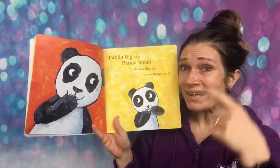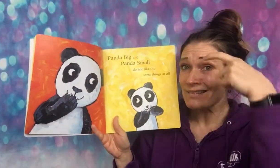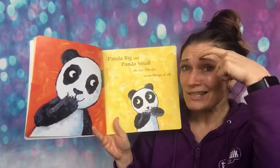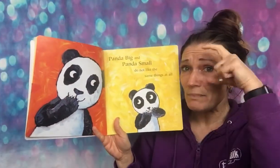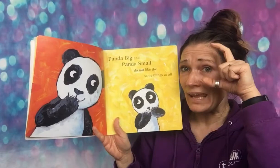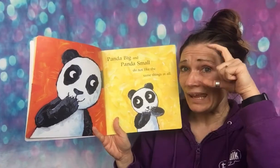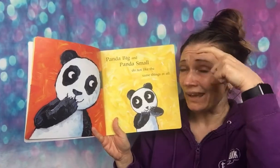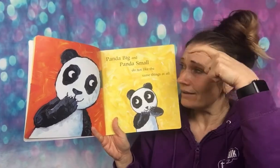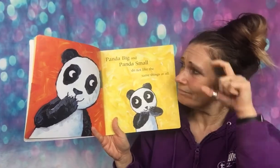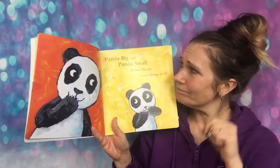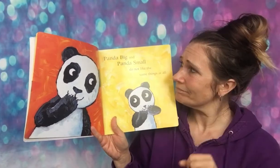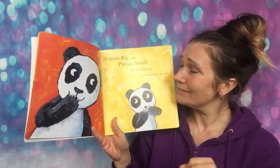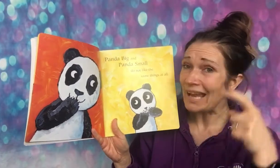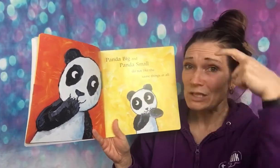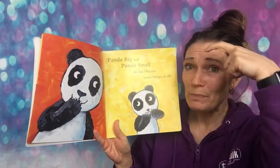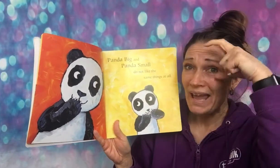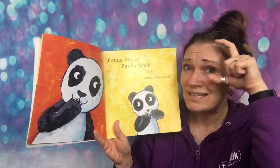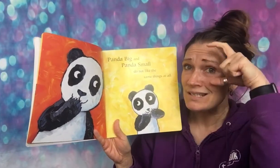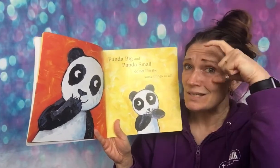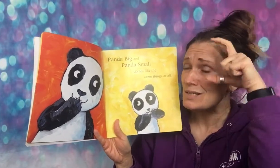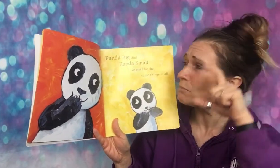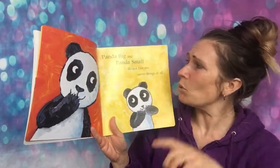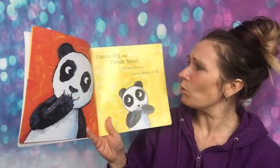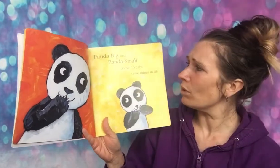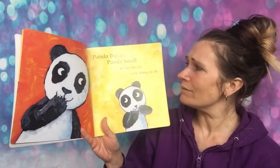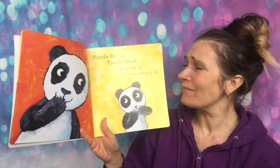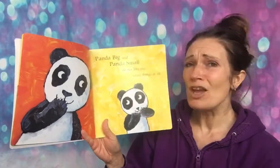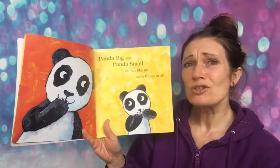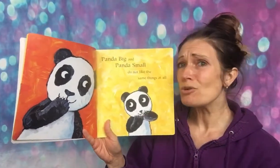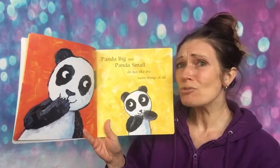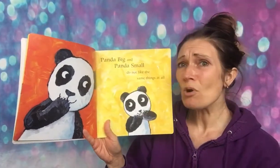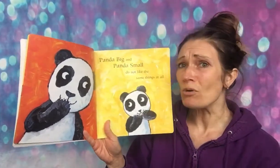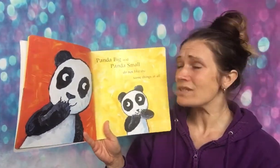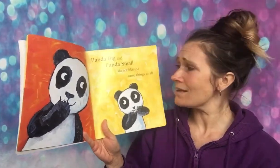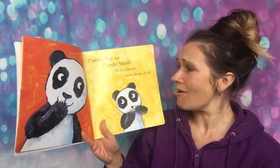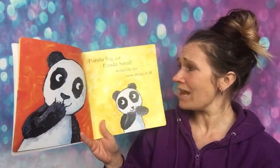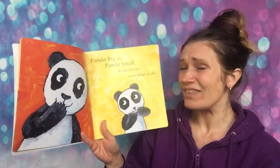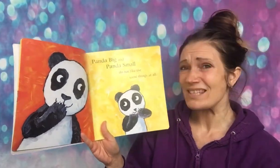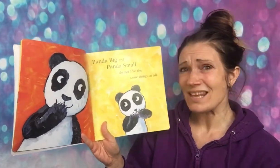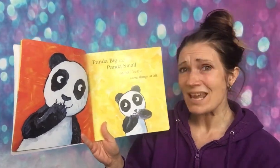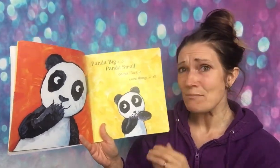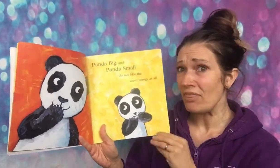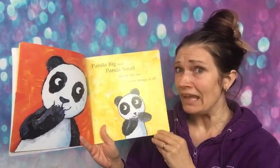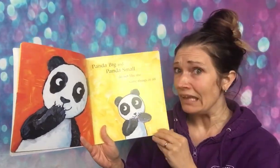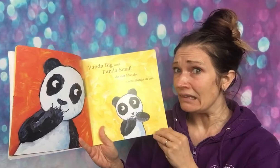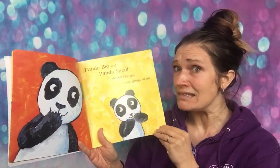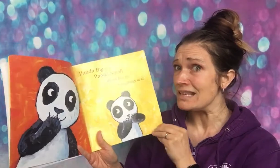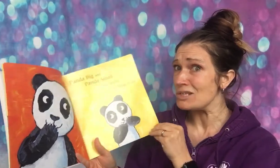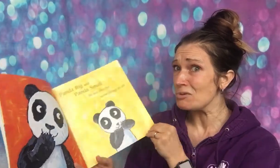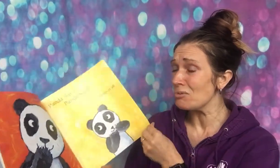Panda Big and Panda Small do not like the same things at